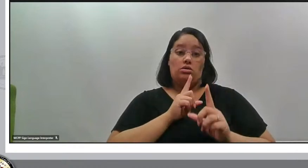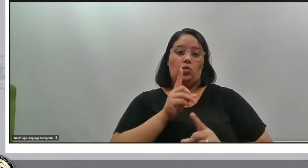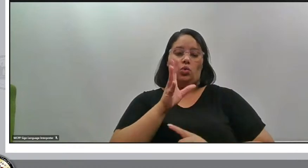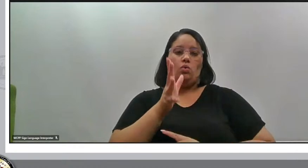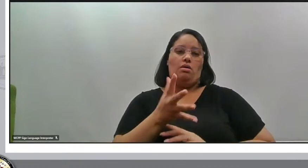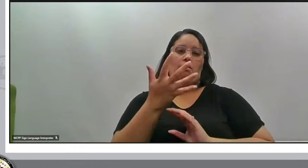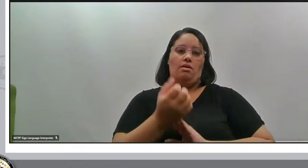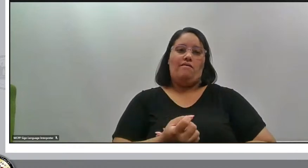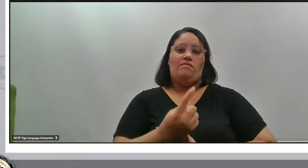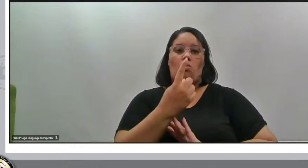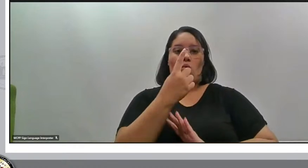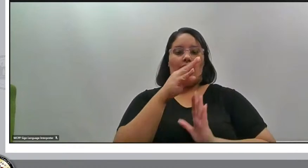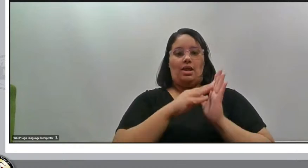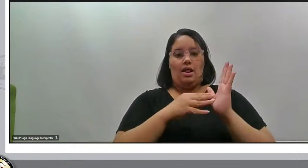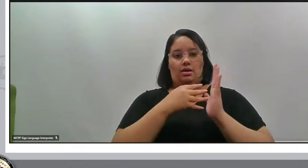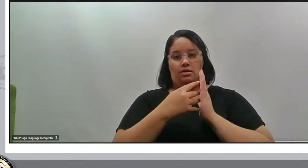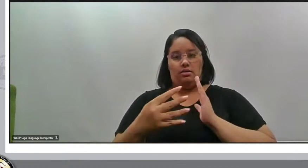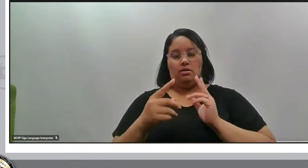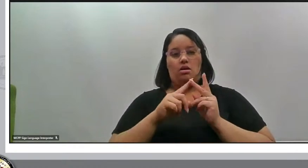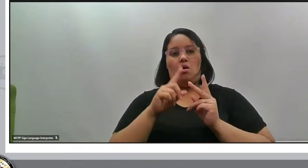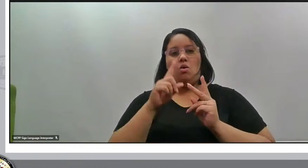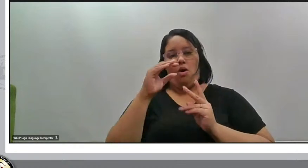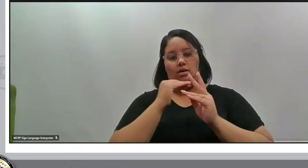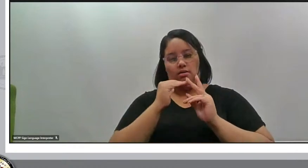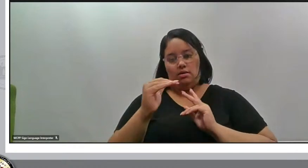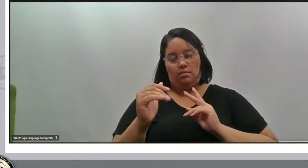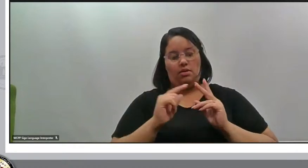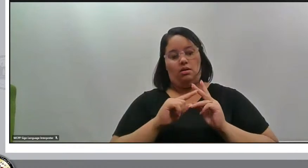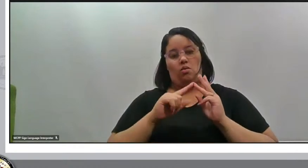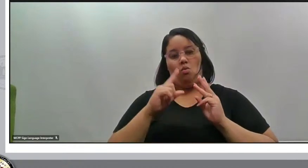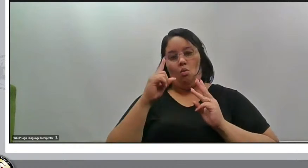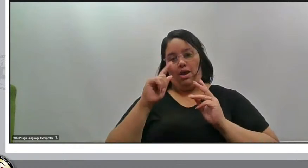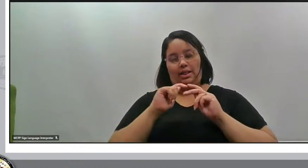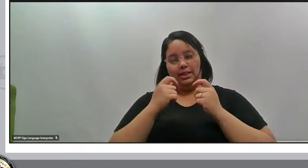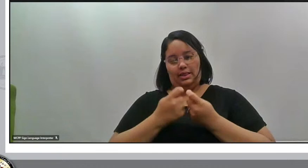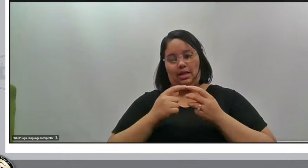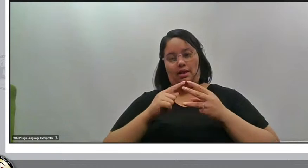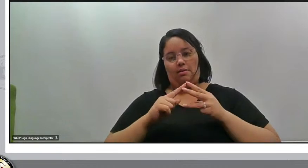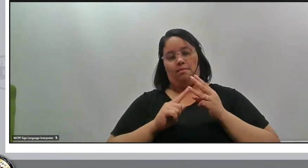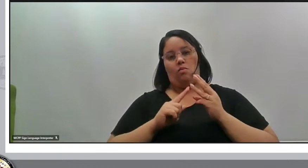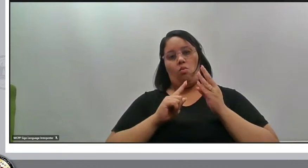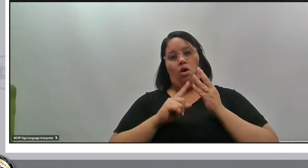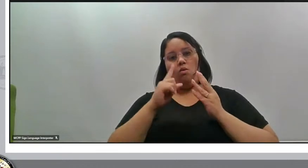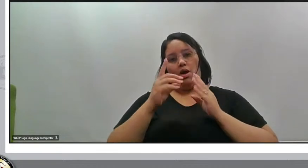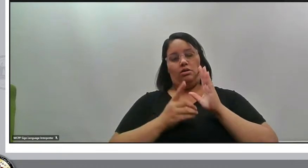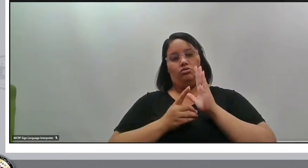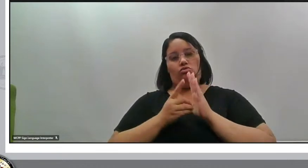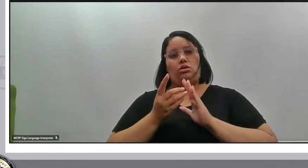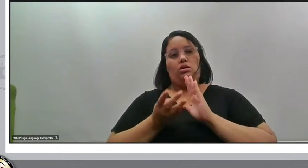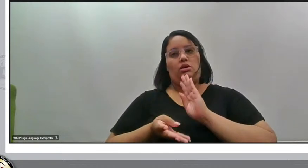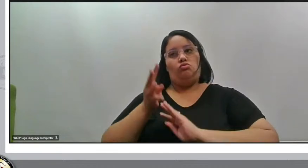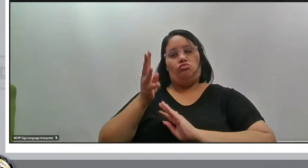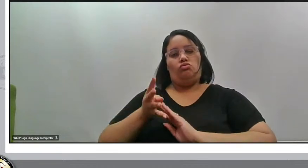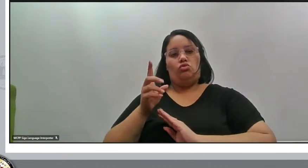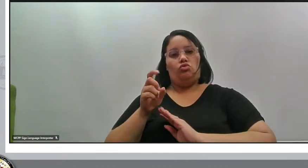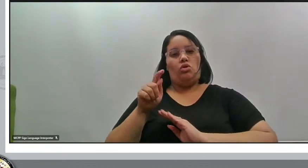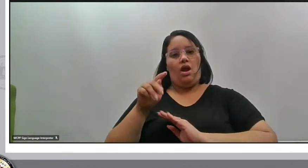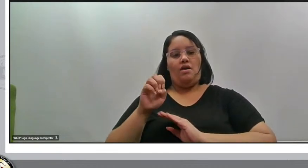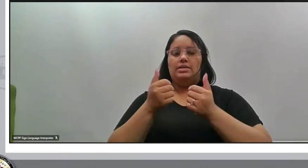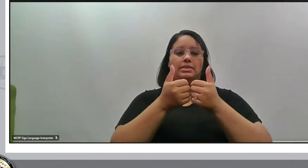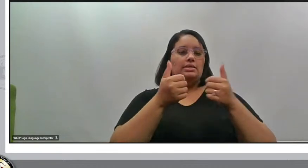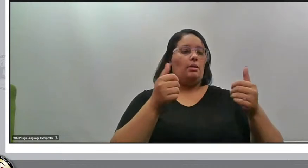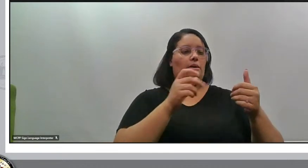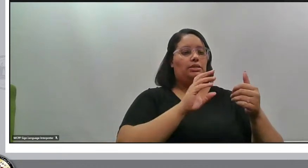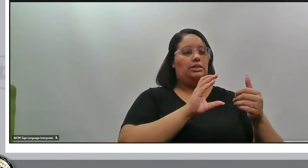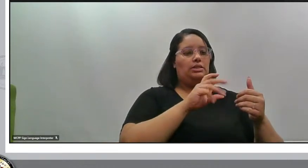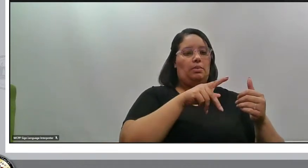one calendar, one mailbox, one Teams, one OneDrive. There will no longer be a separate WCPP mailbox.